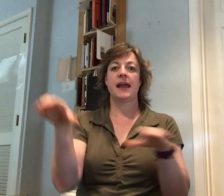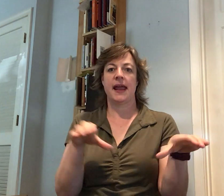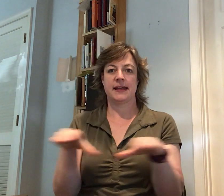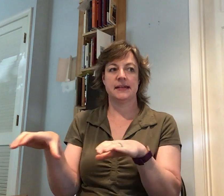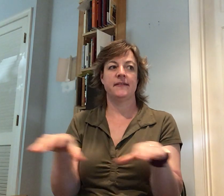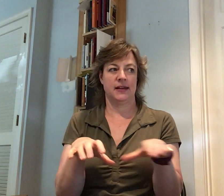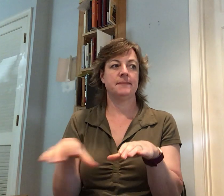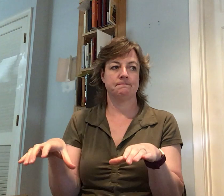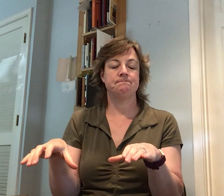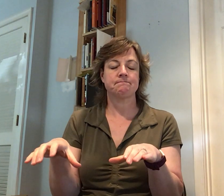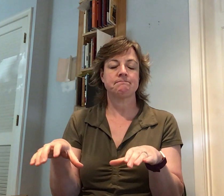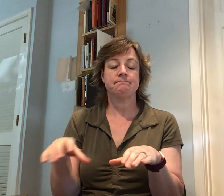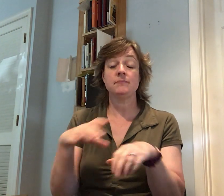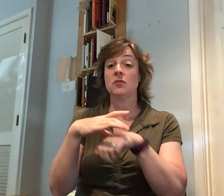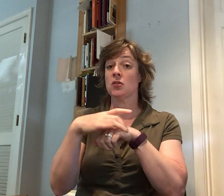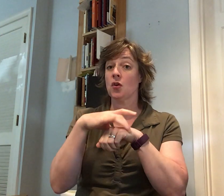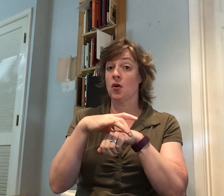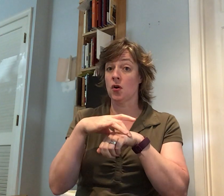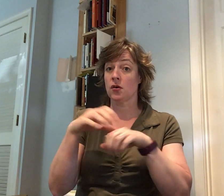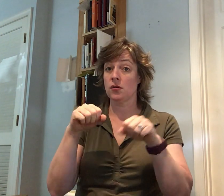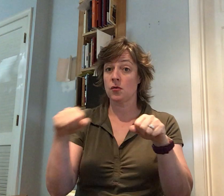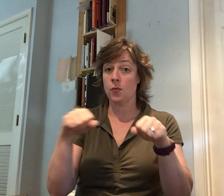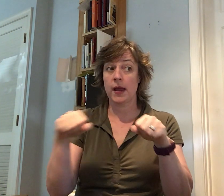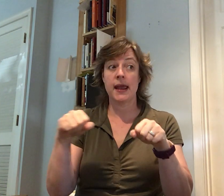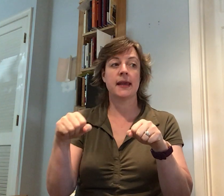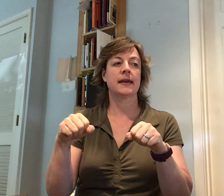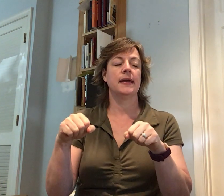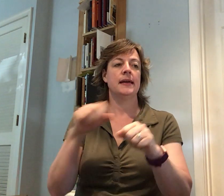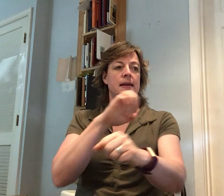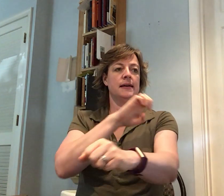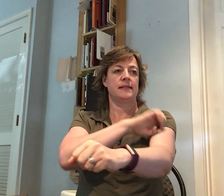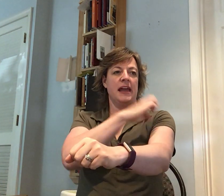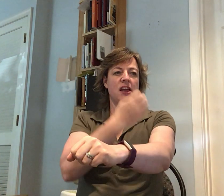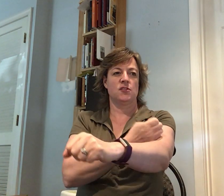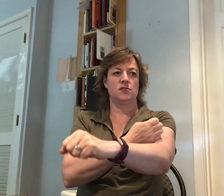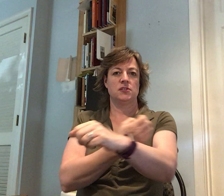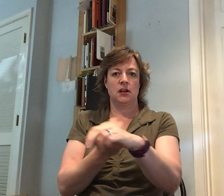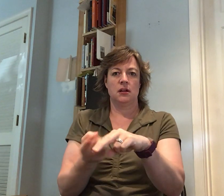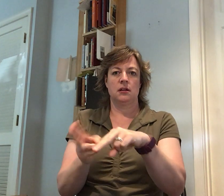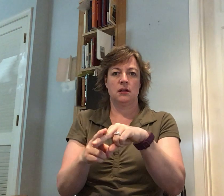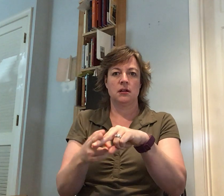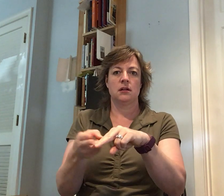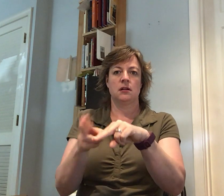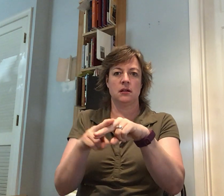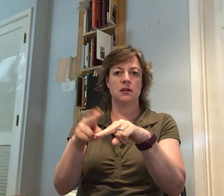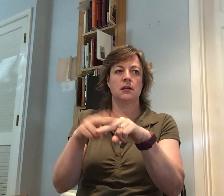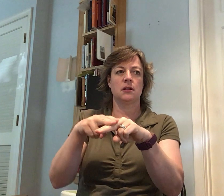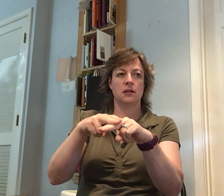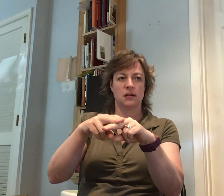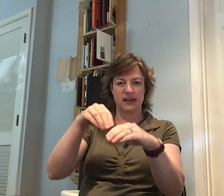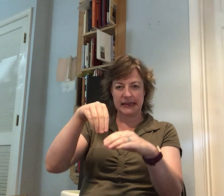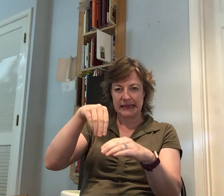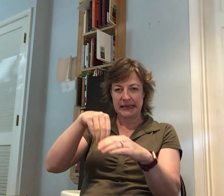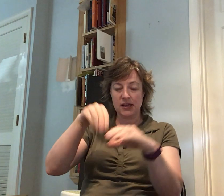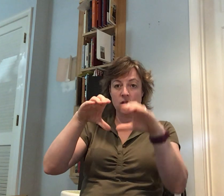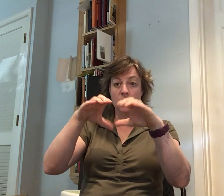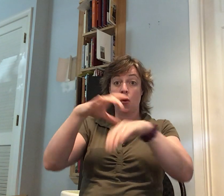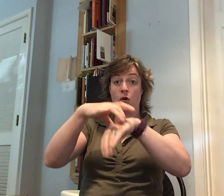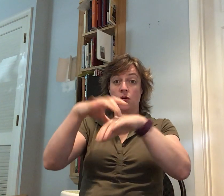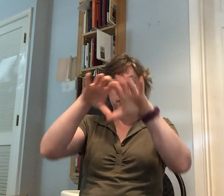energy built up inside the earth is released in all directions in the form of waves, causing the ground to